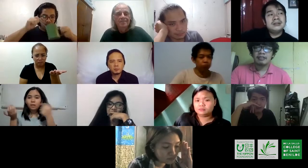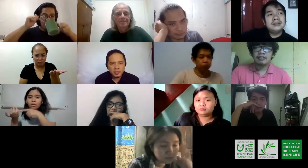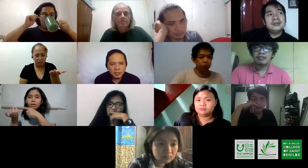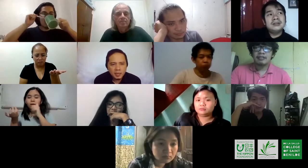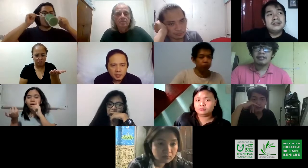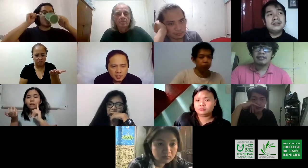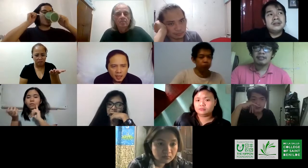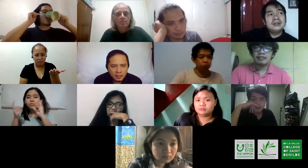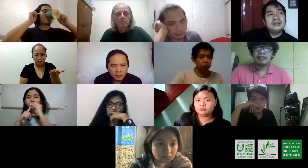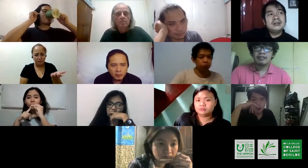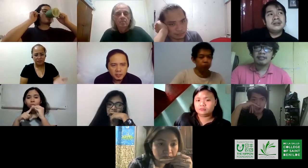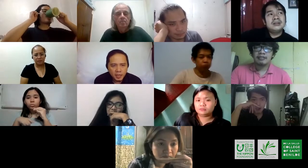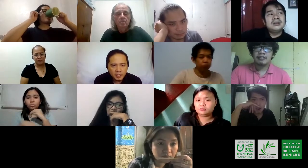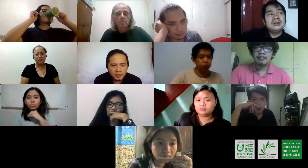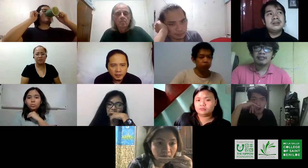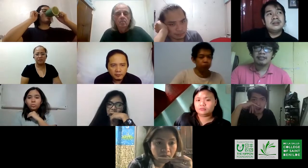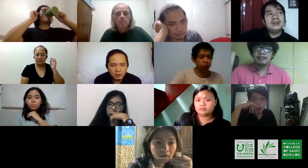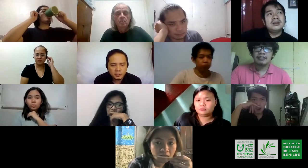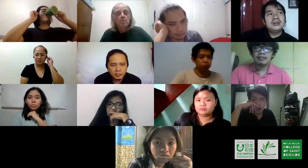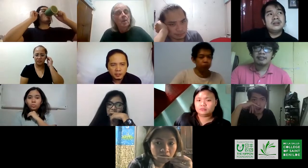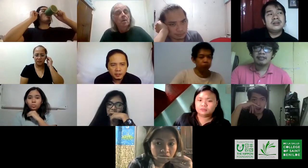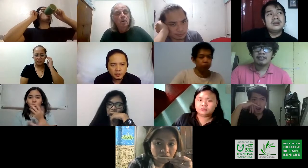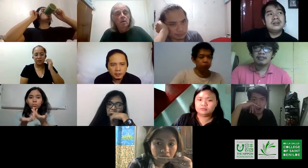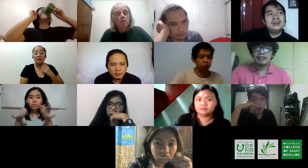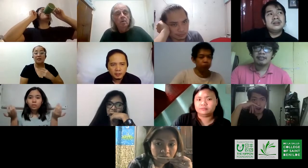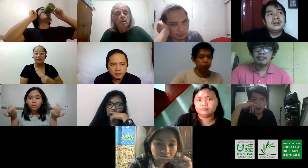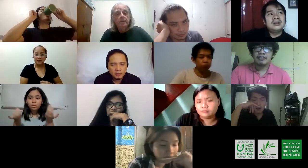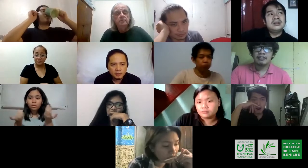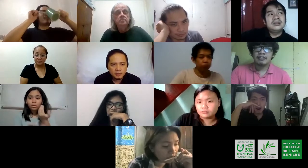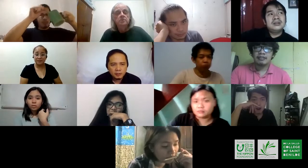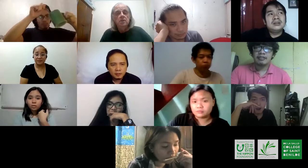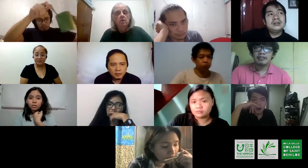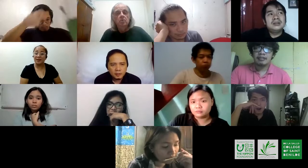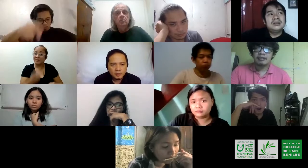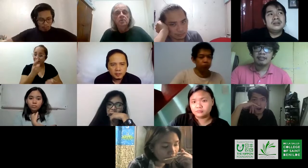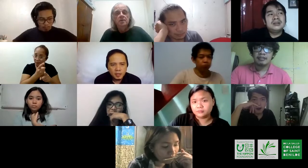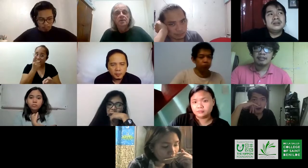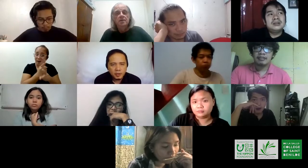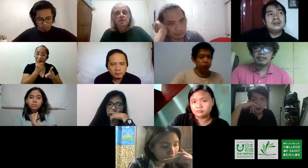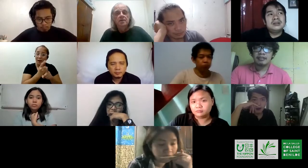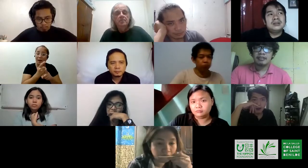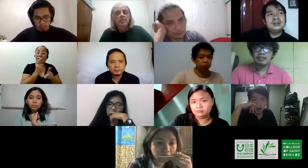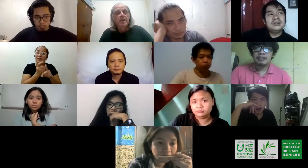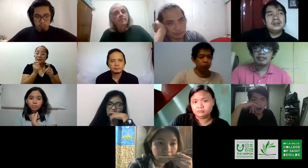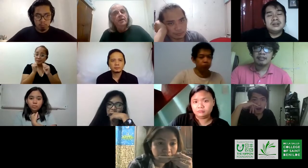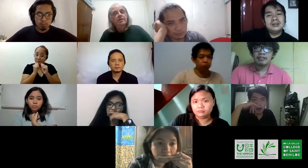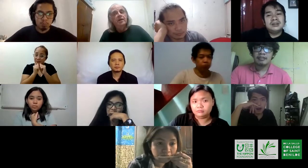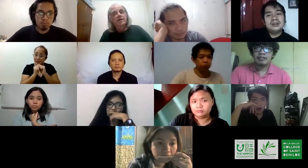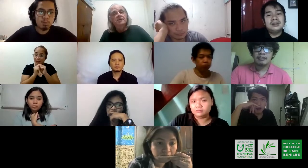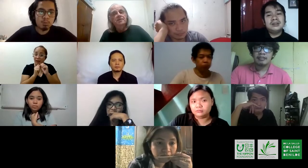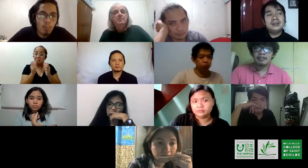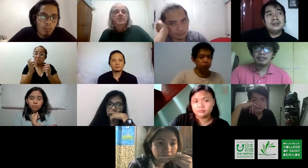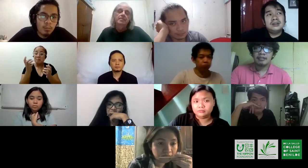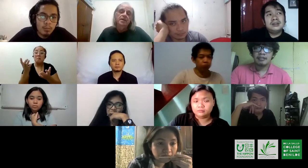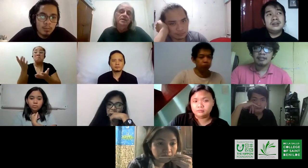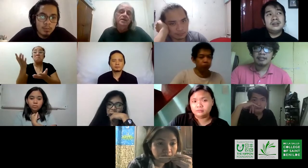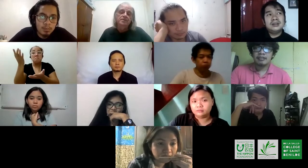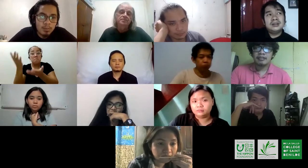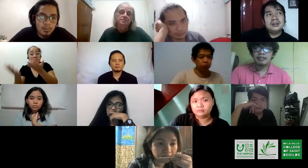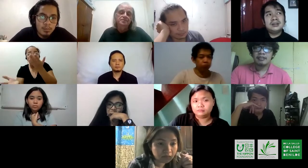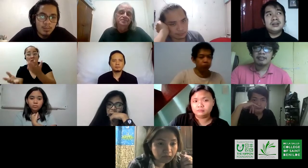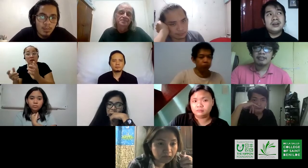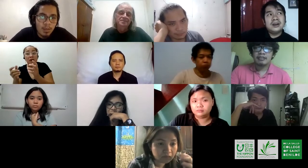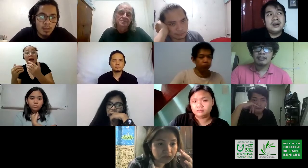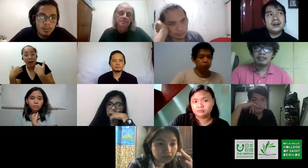Yes, Manila has a sign language and a deaf culture. Right. So They're separate. maybe it does, maybe it